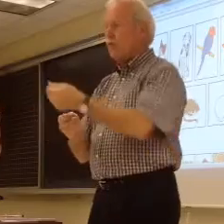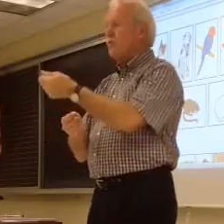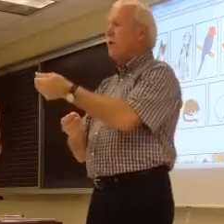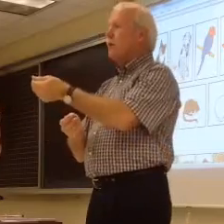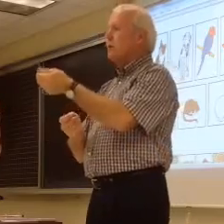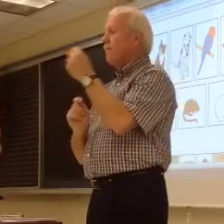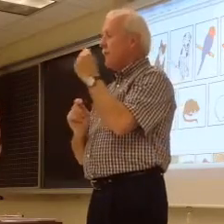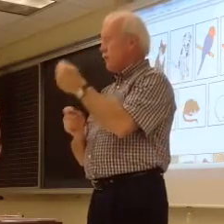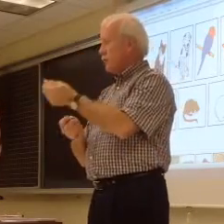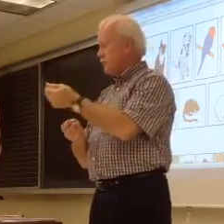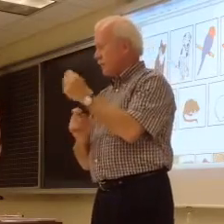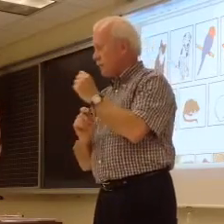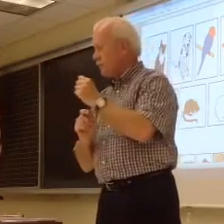verb to fish.